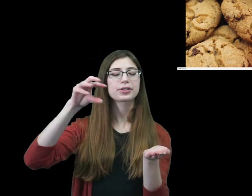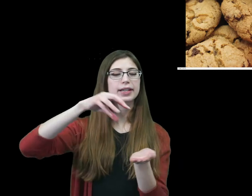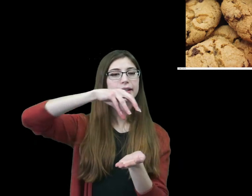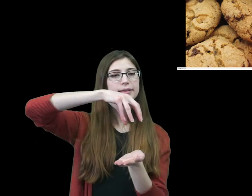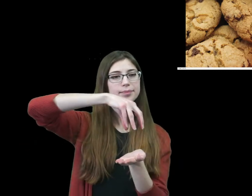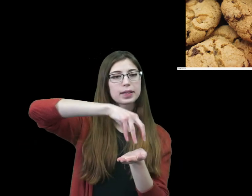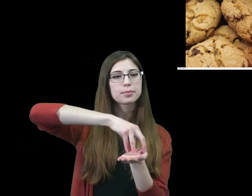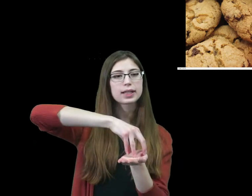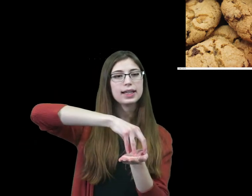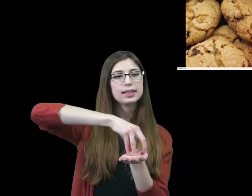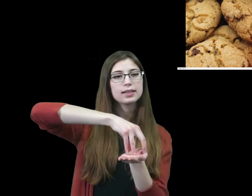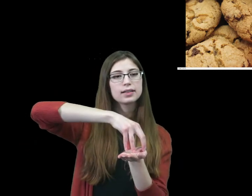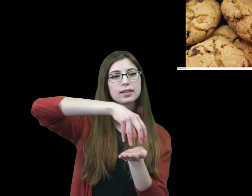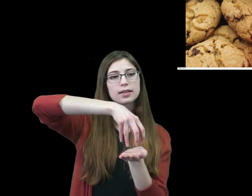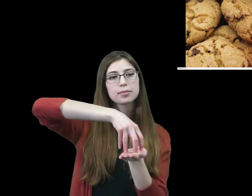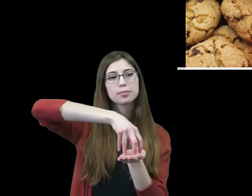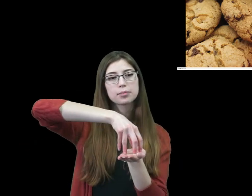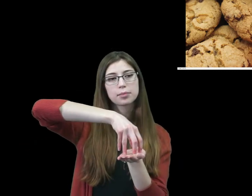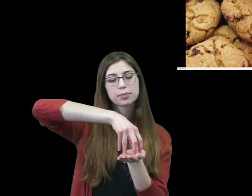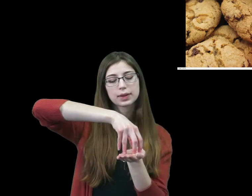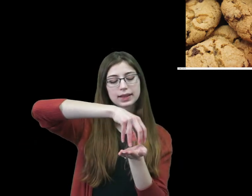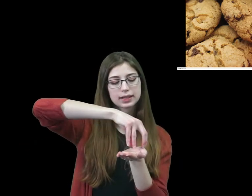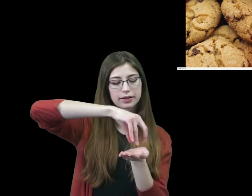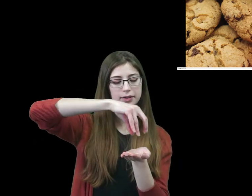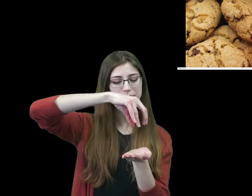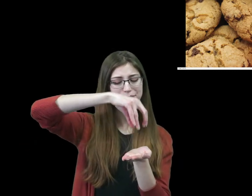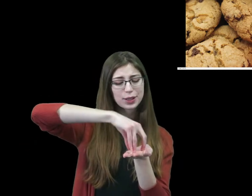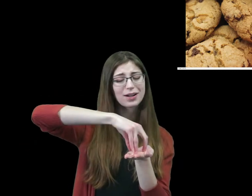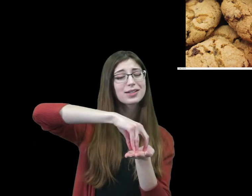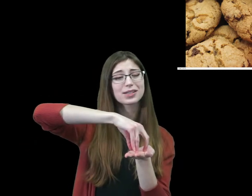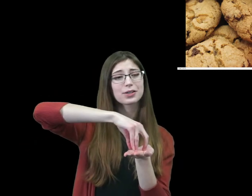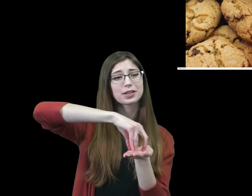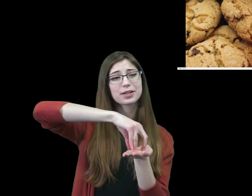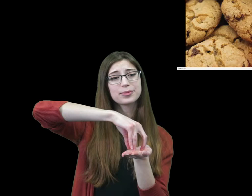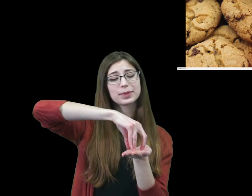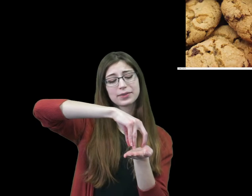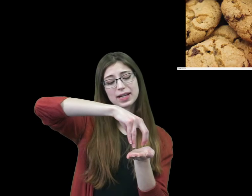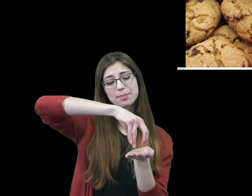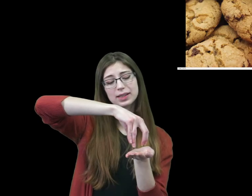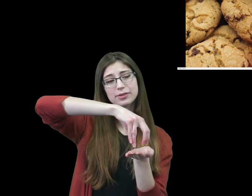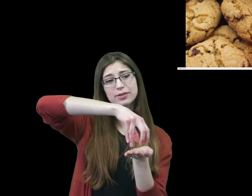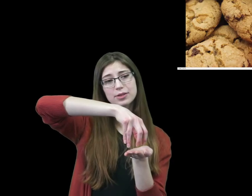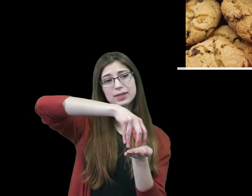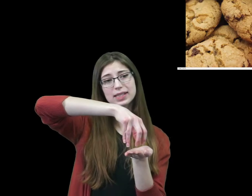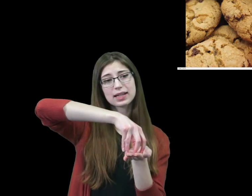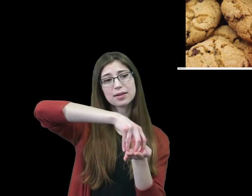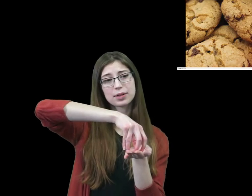cutter. Put it in. You're going to put it onto the cookie dough. Lift it up a little, twist it, and put it back